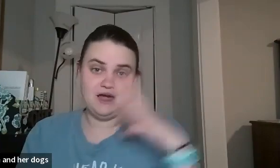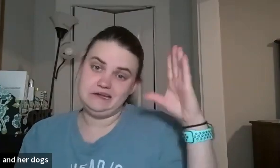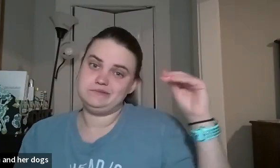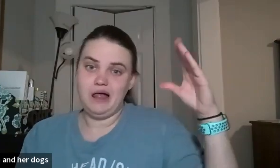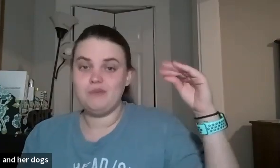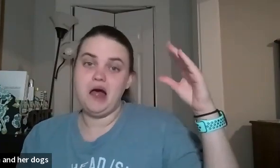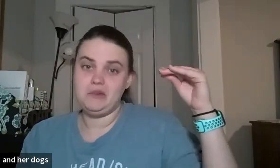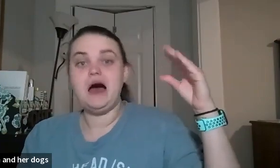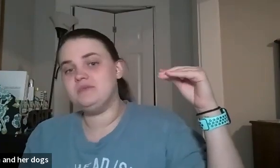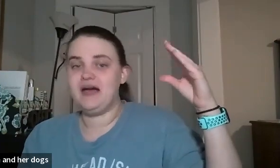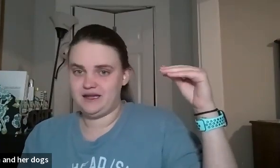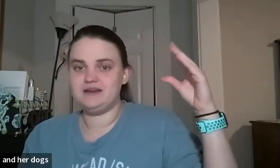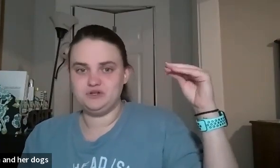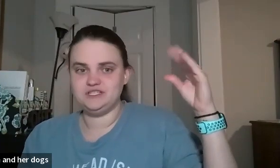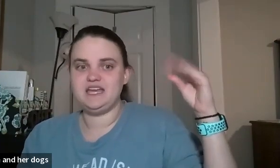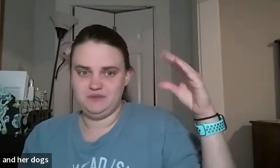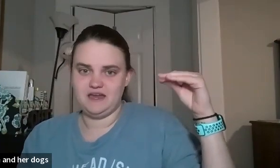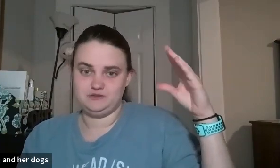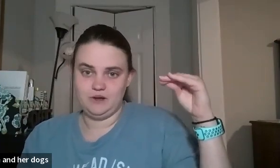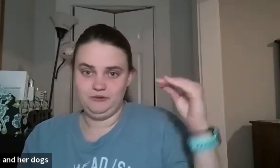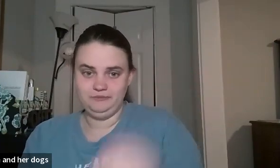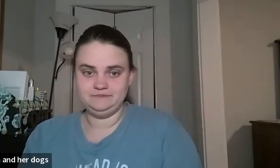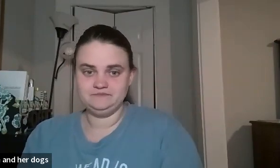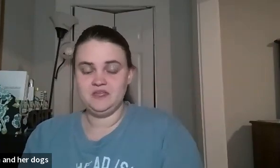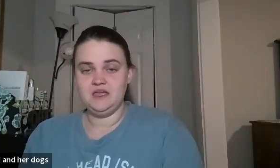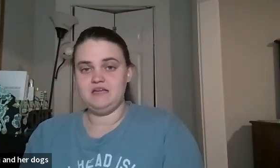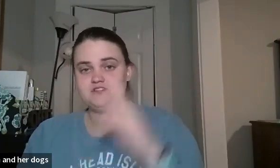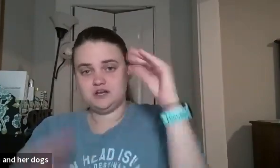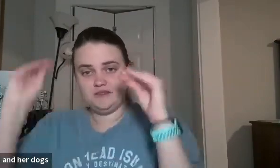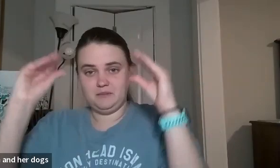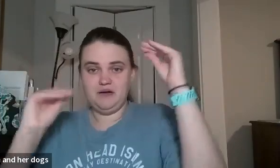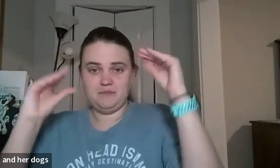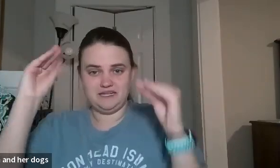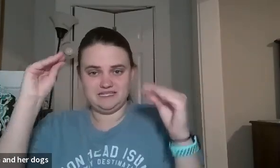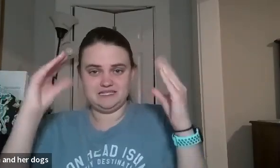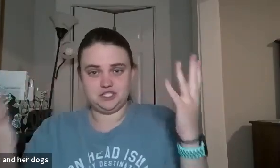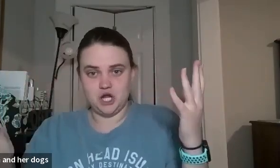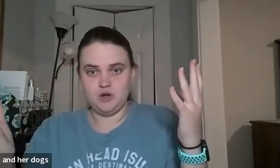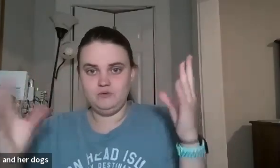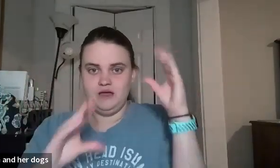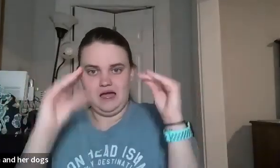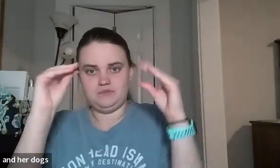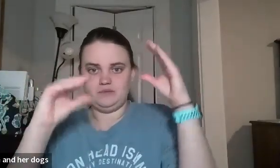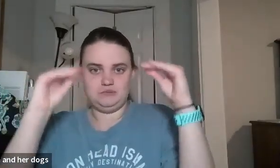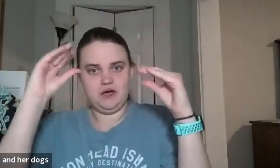it, blah, blah, blah, that kind of motion. It can be that as well. If you're talking about like a puppet show, I'd probably do